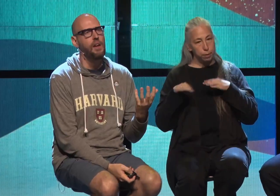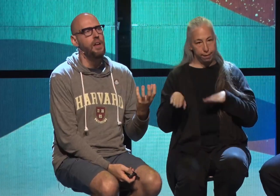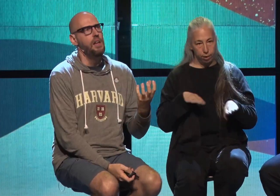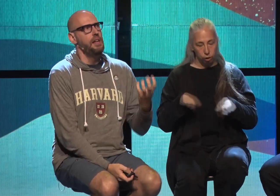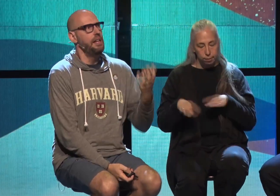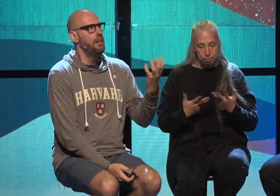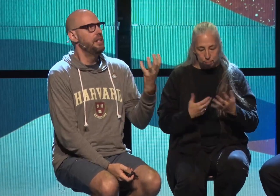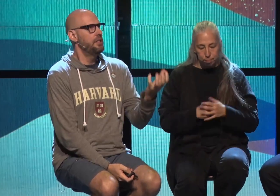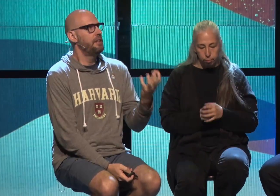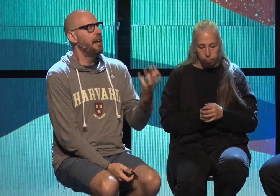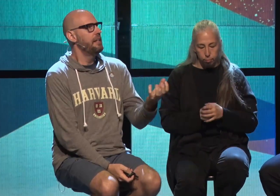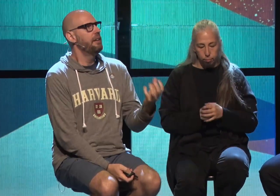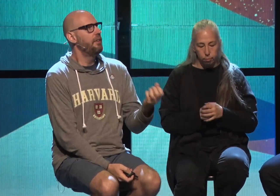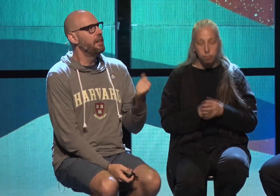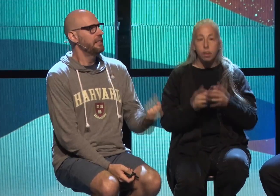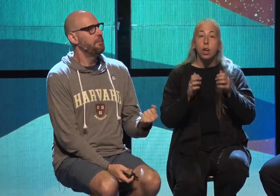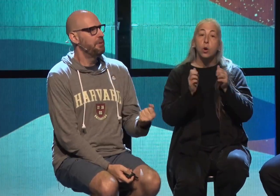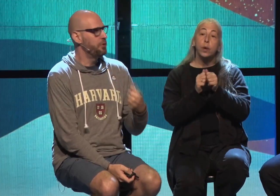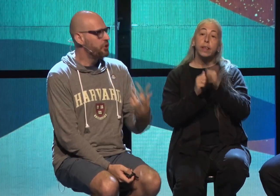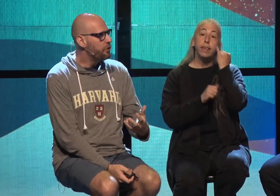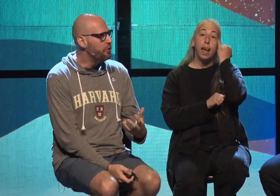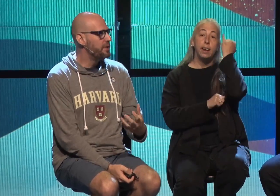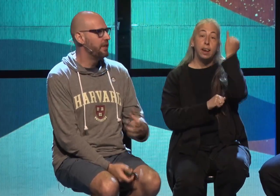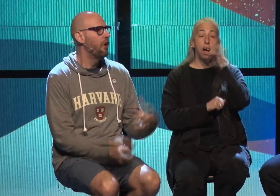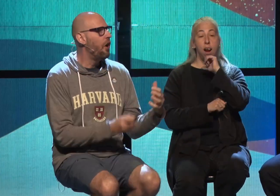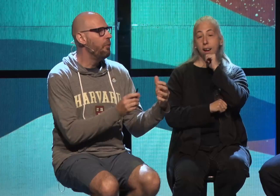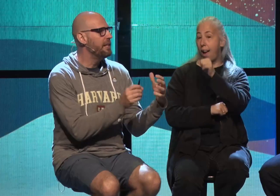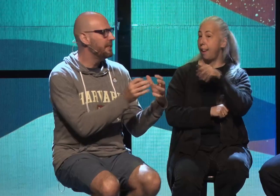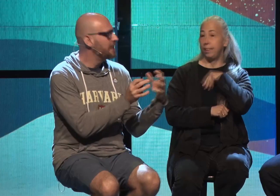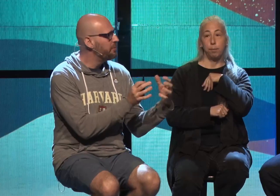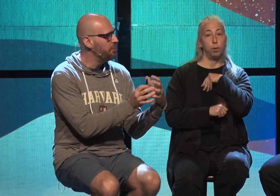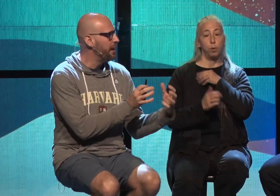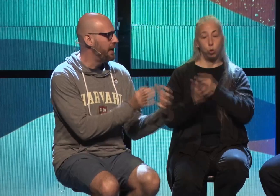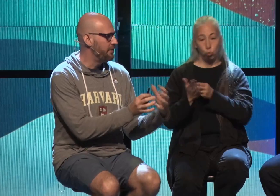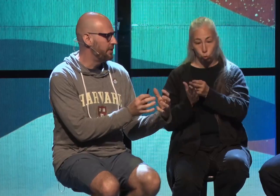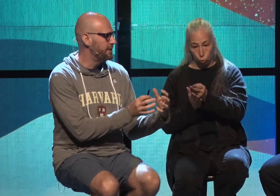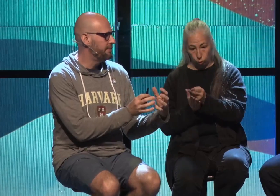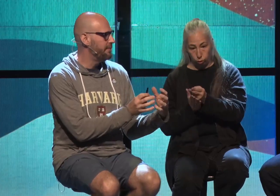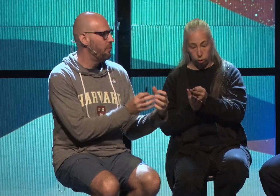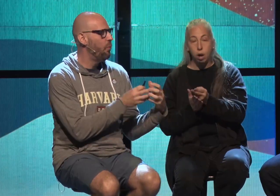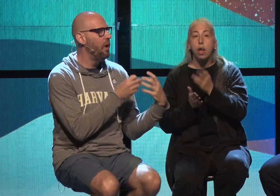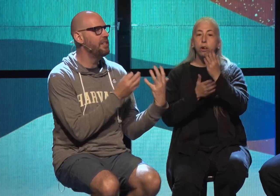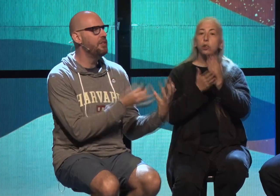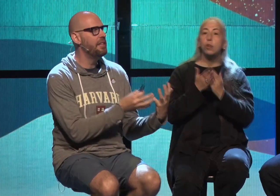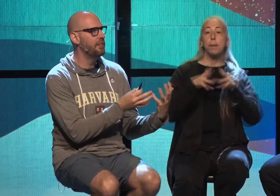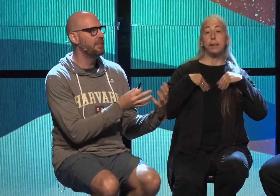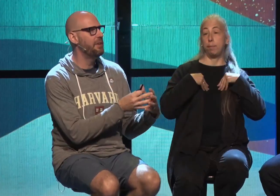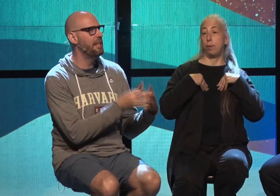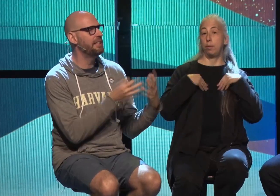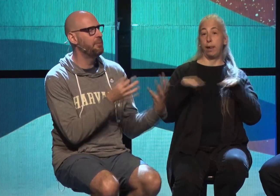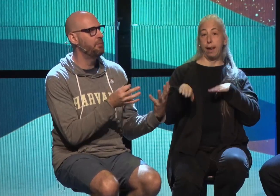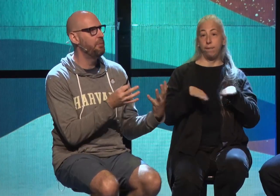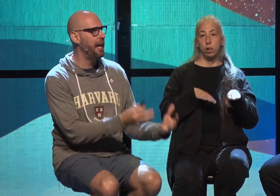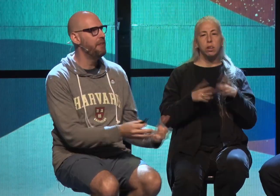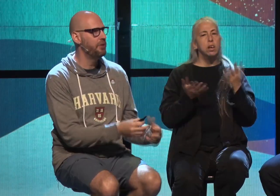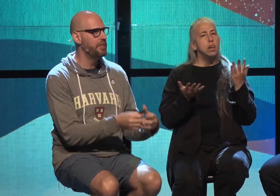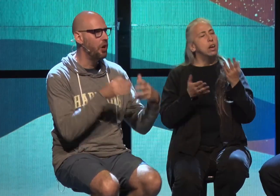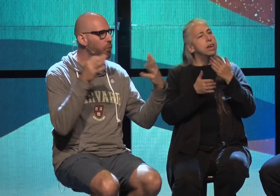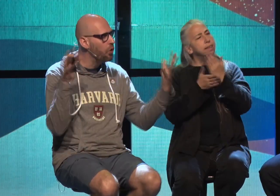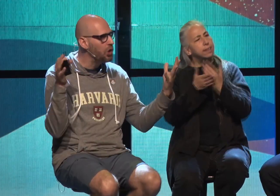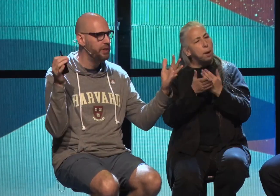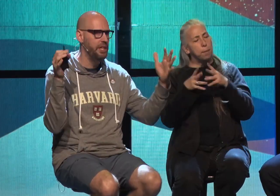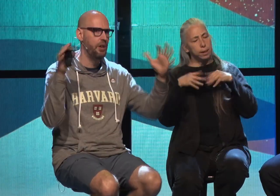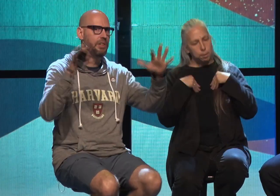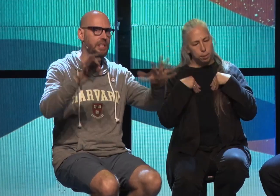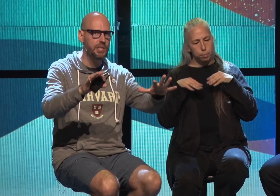that in this idea of unacceptable truths, there are always acceptable behaviors. What do you think are some of the acceptable behaviors